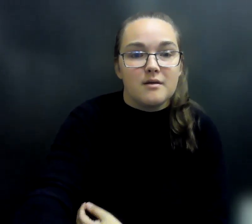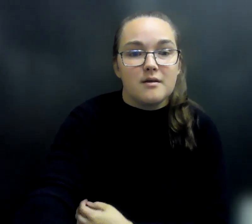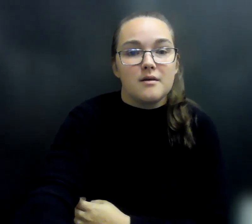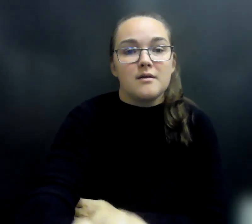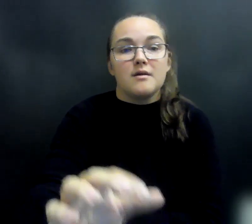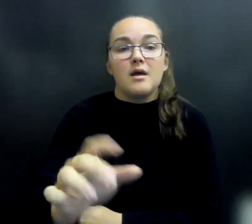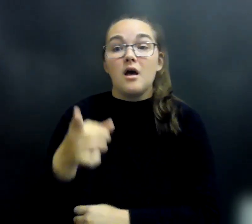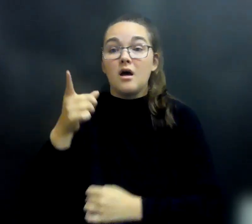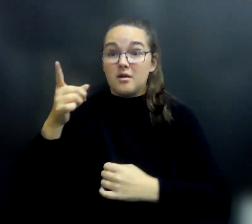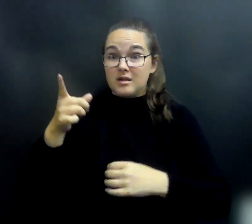King